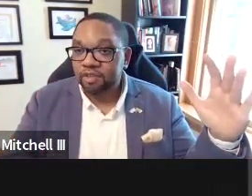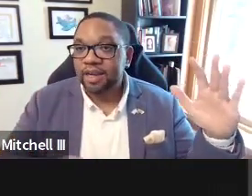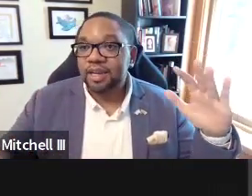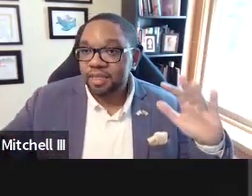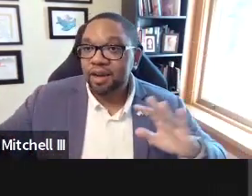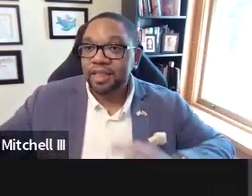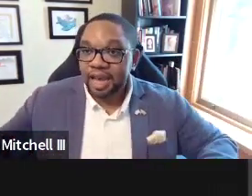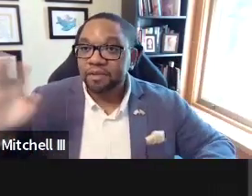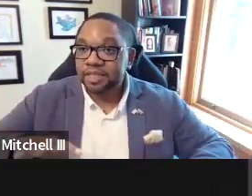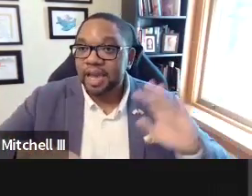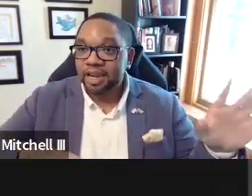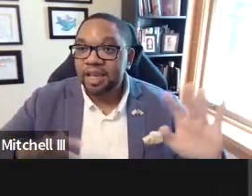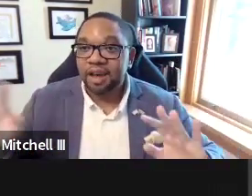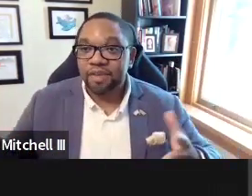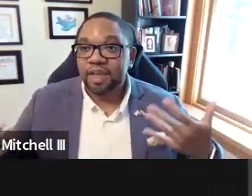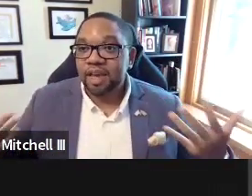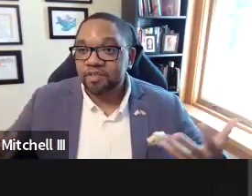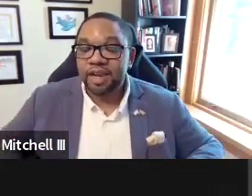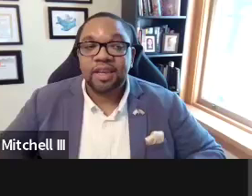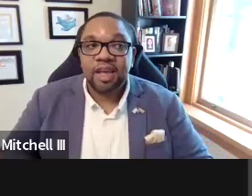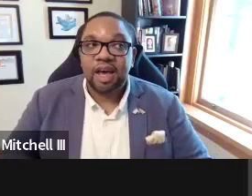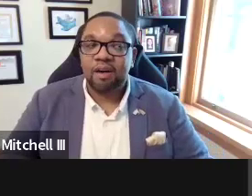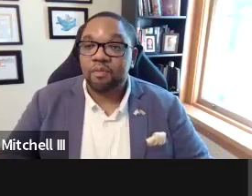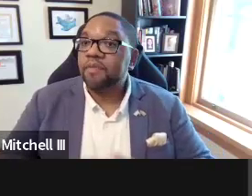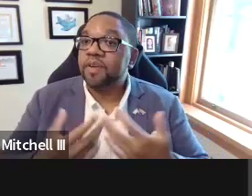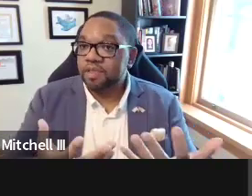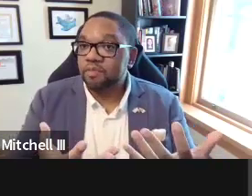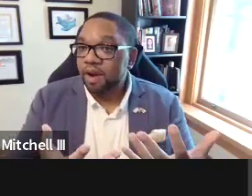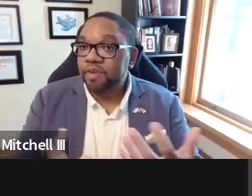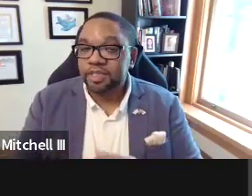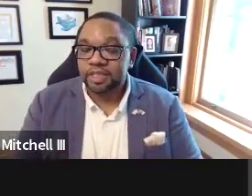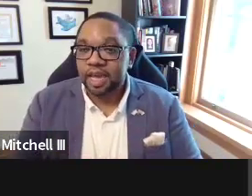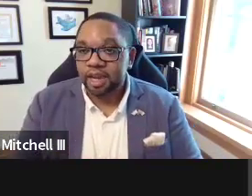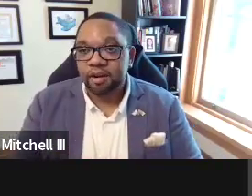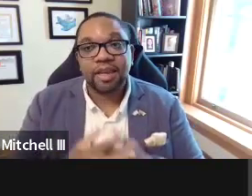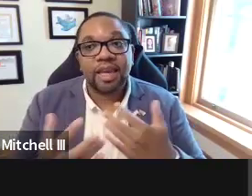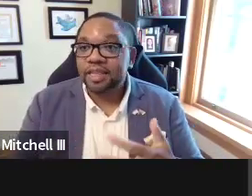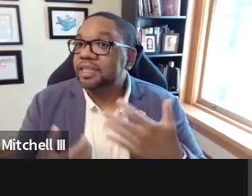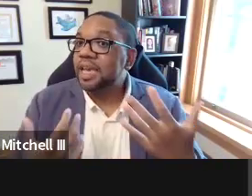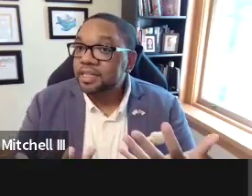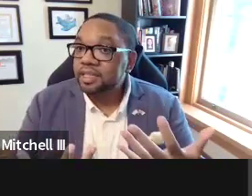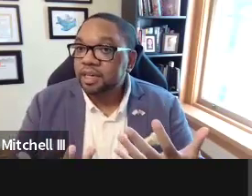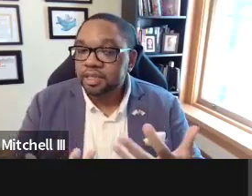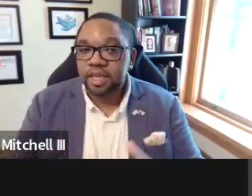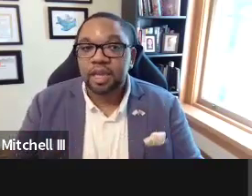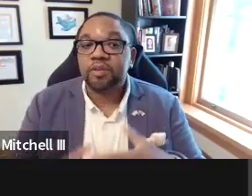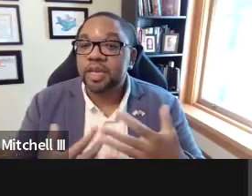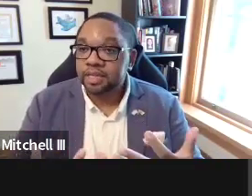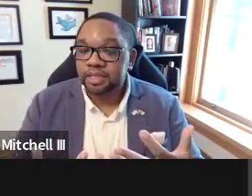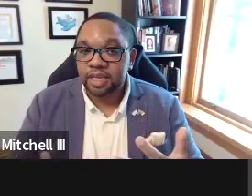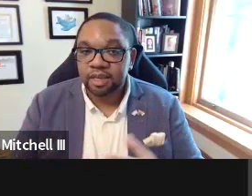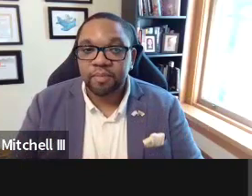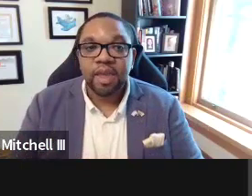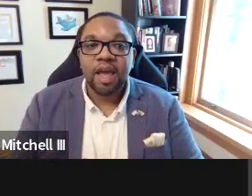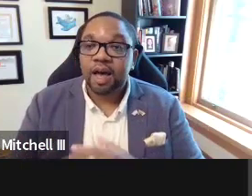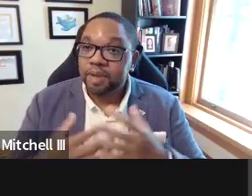entire contract. Nothing on the outside of this contract is referenced inside of here. Again, they tend to look the same. You tend